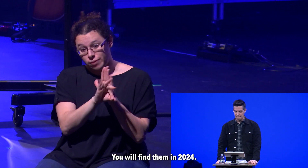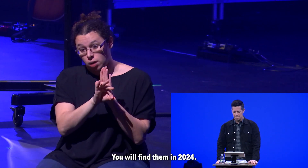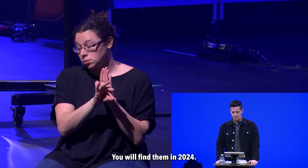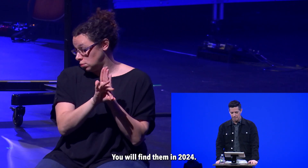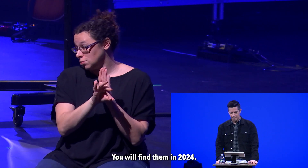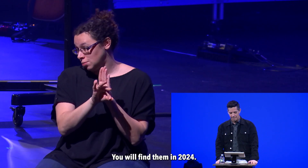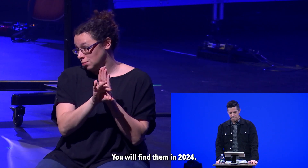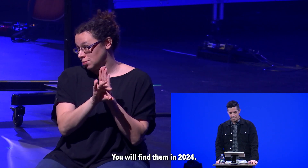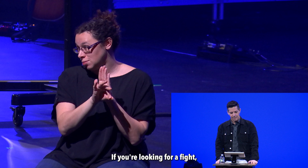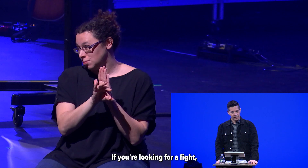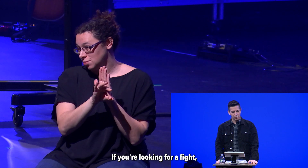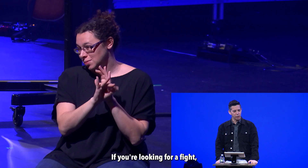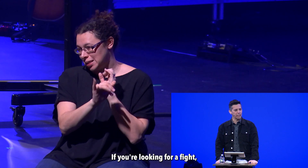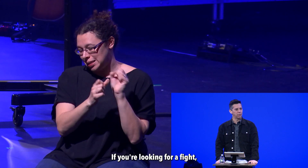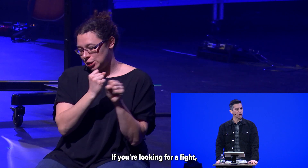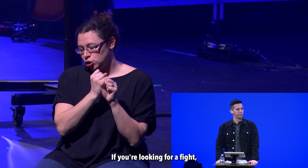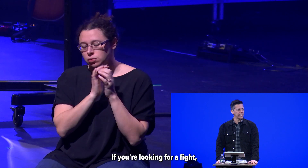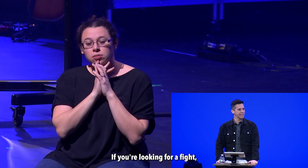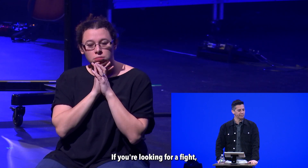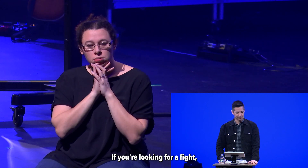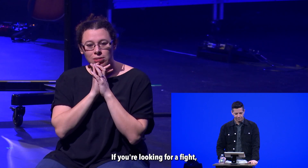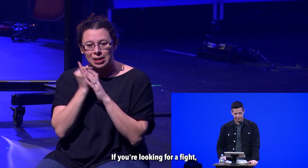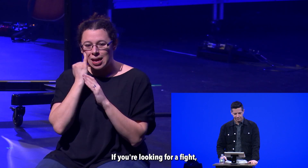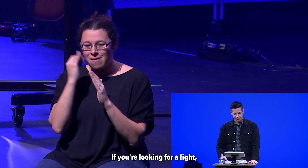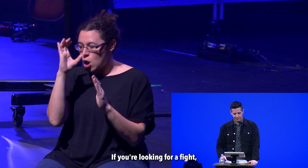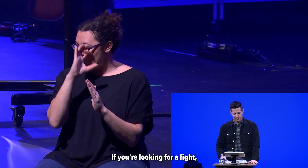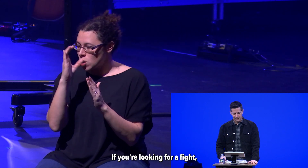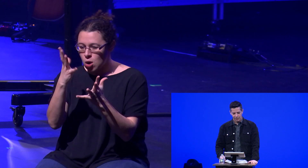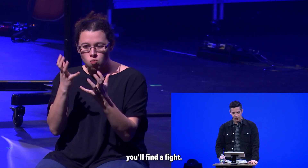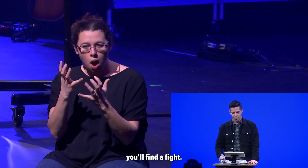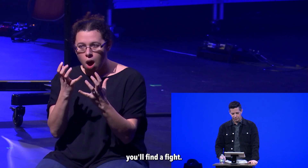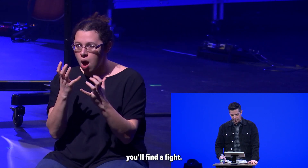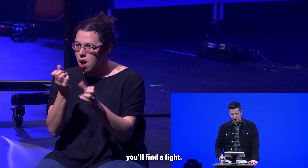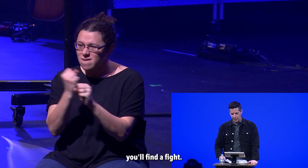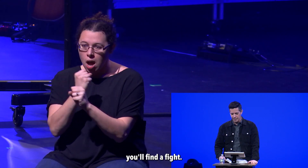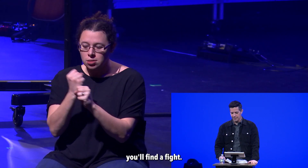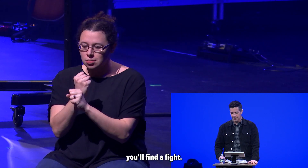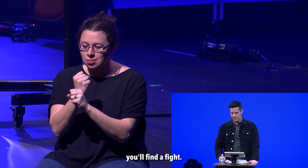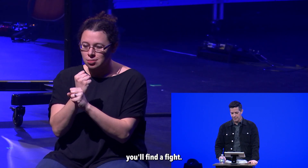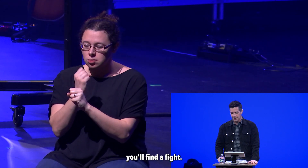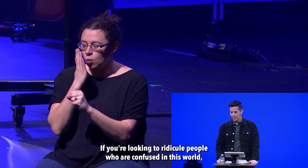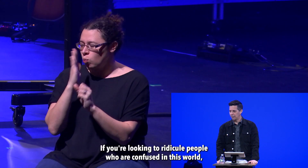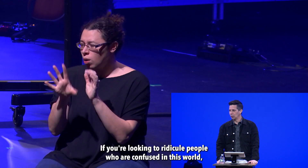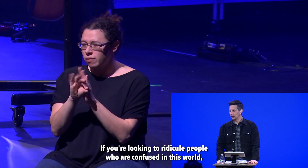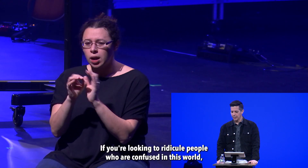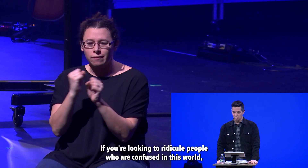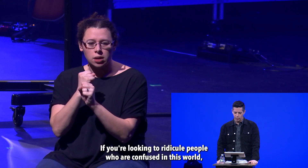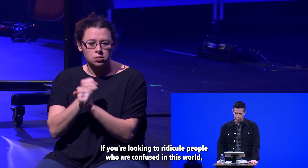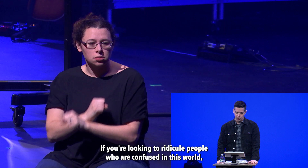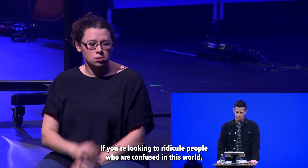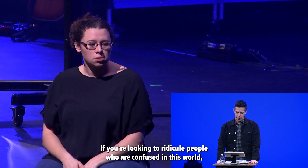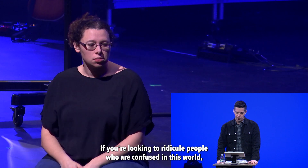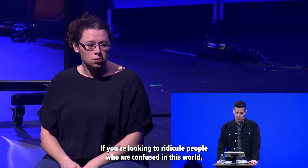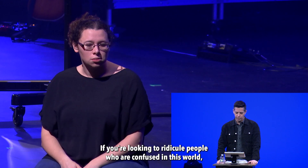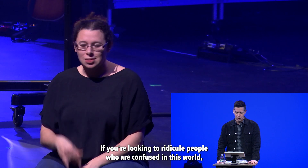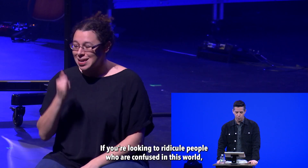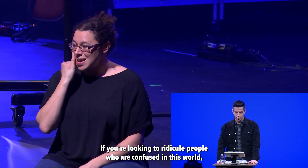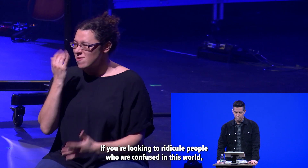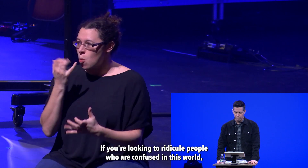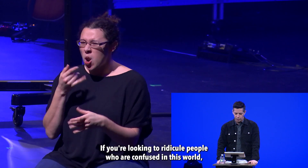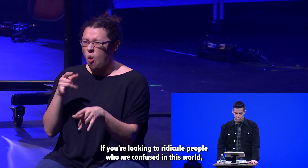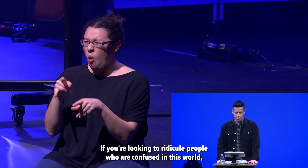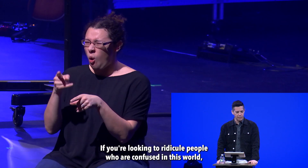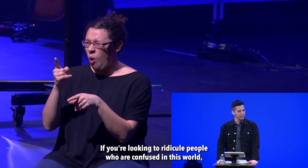2024. If you're looking for a fight, you'll find a fight. If you're looking to ridicule people who